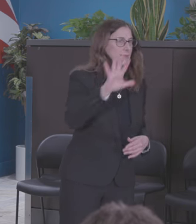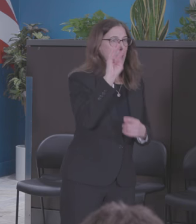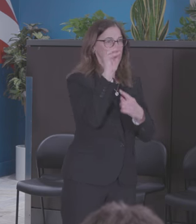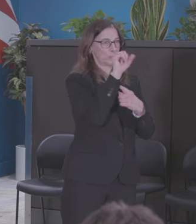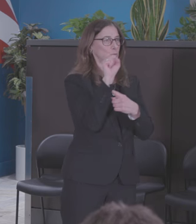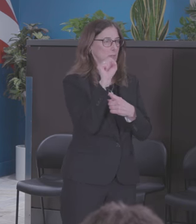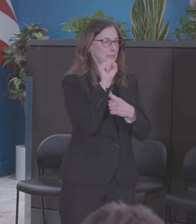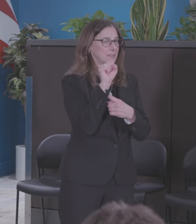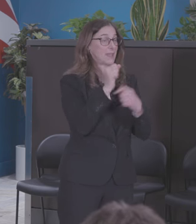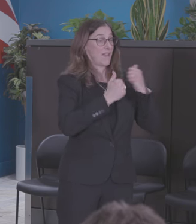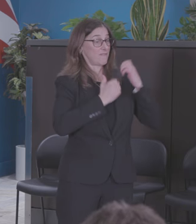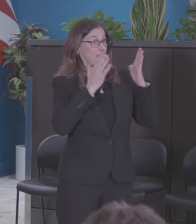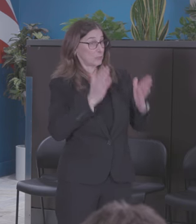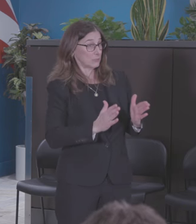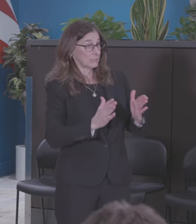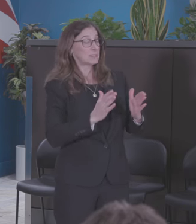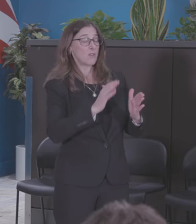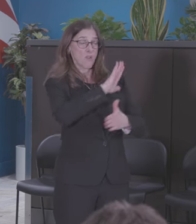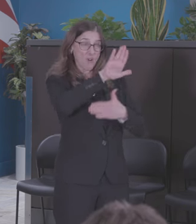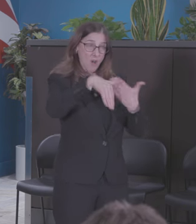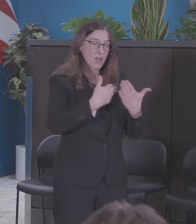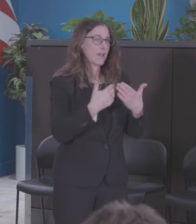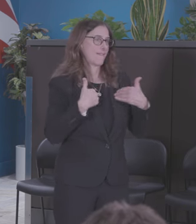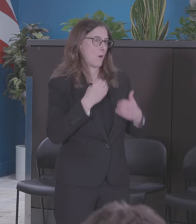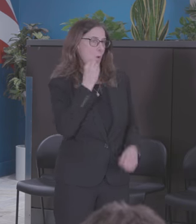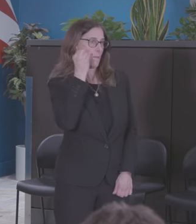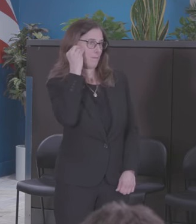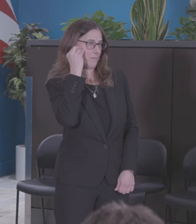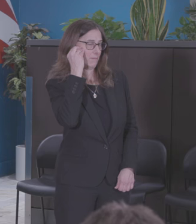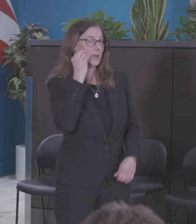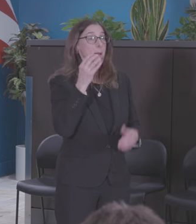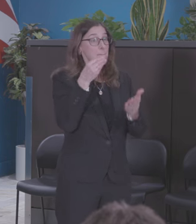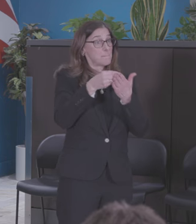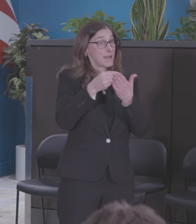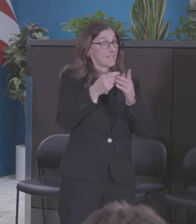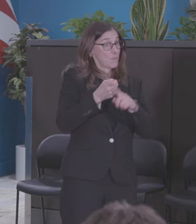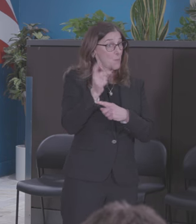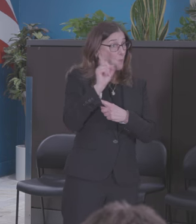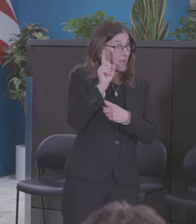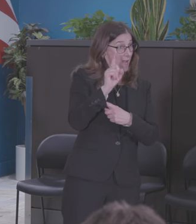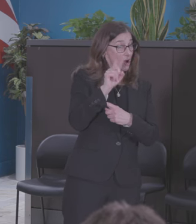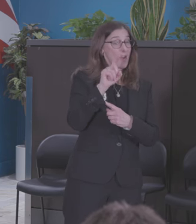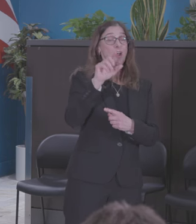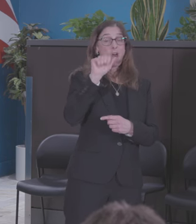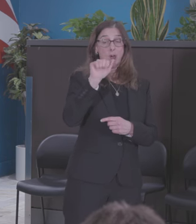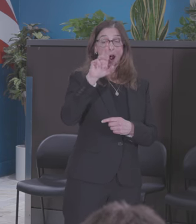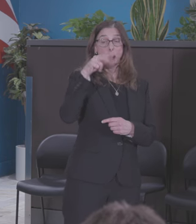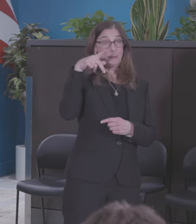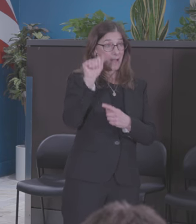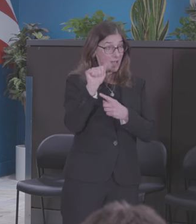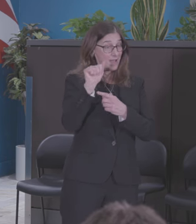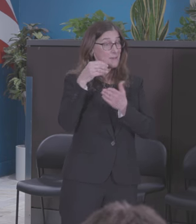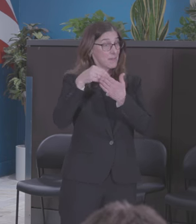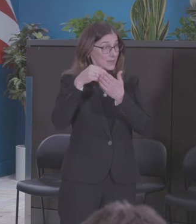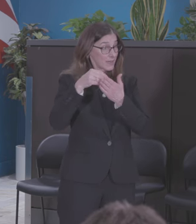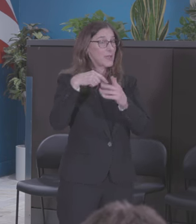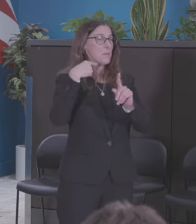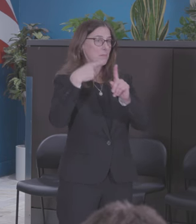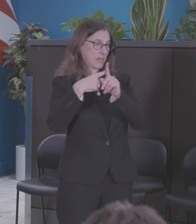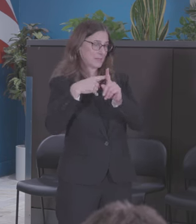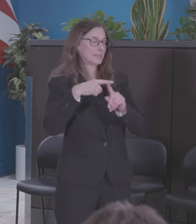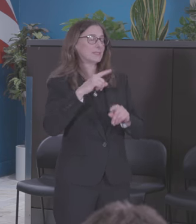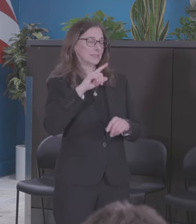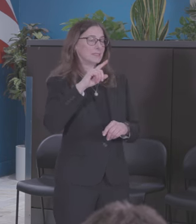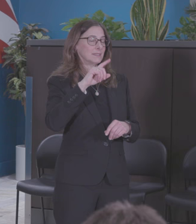End Veterans Homelessness Campaign is backed by ARPA funding, thanks to our congressional delegation, and to our state legislature